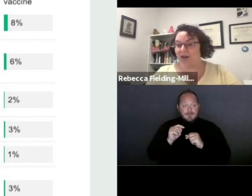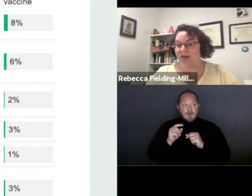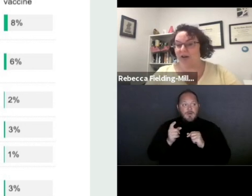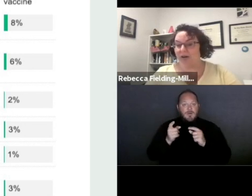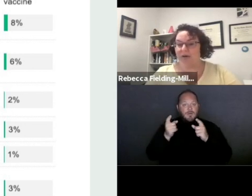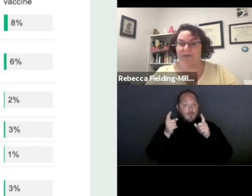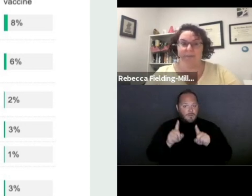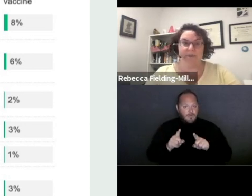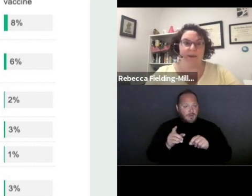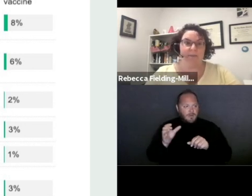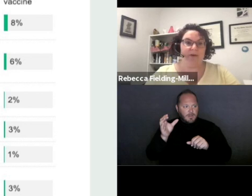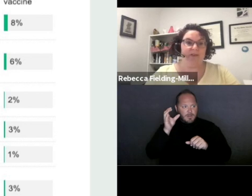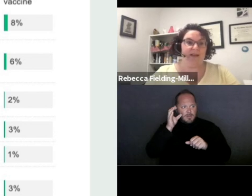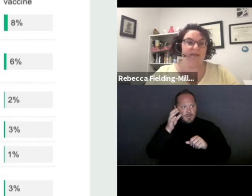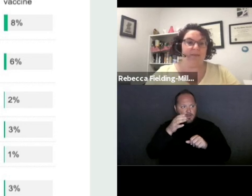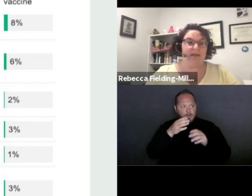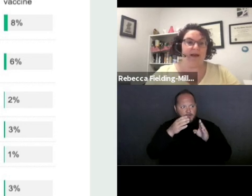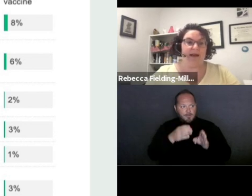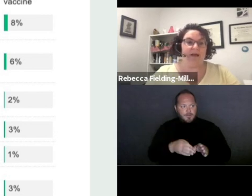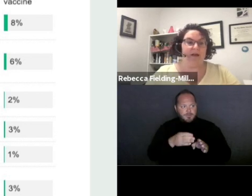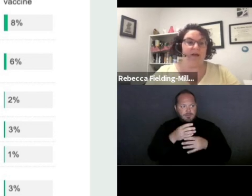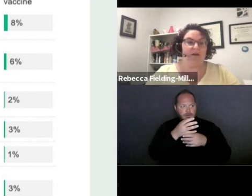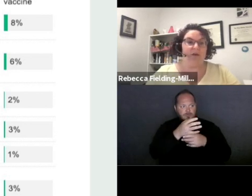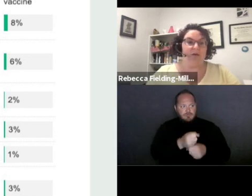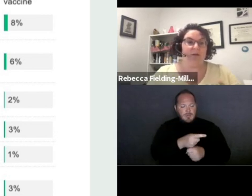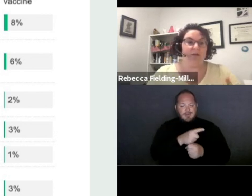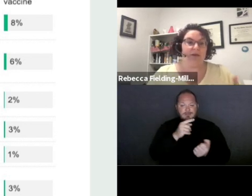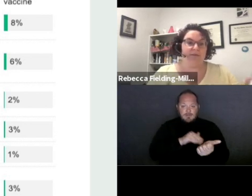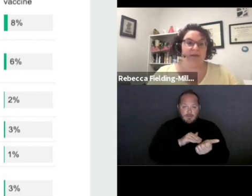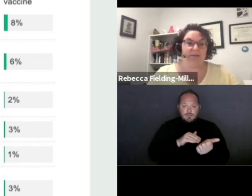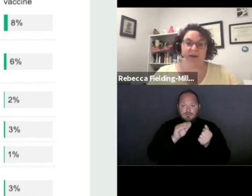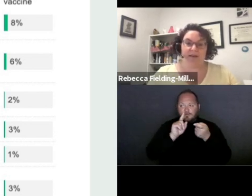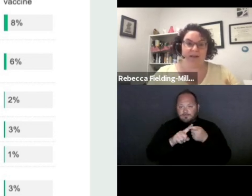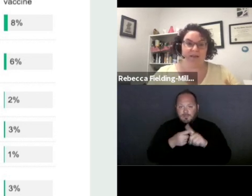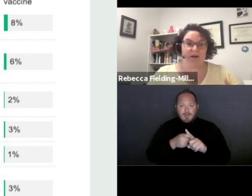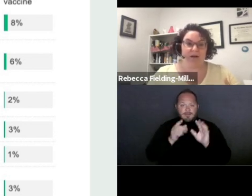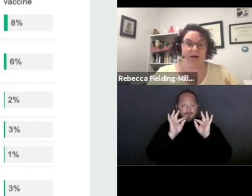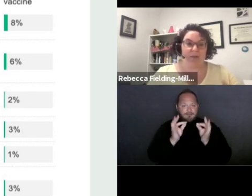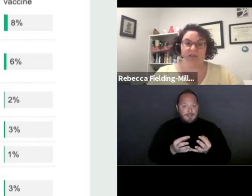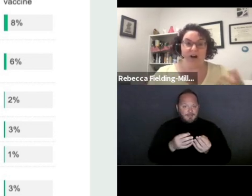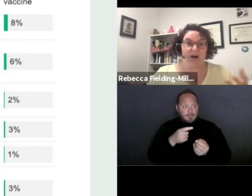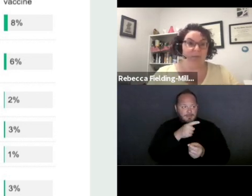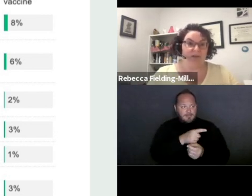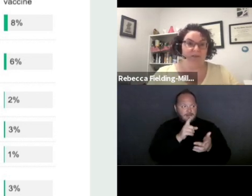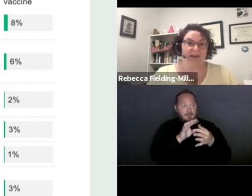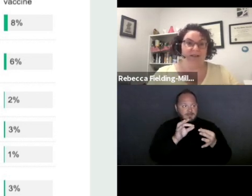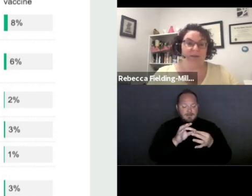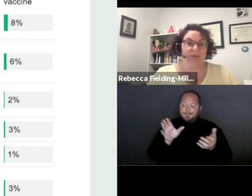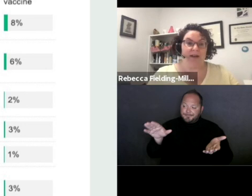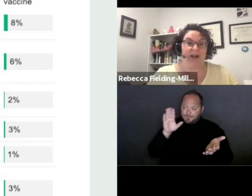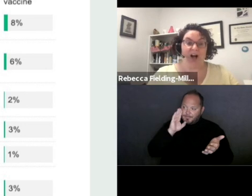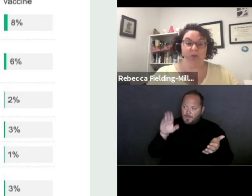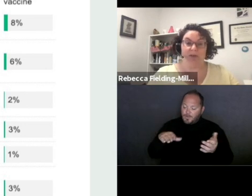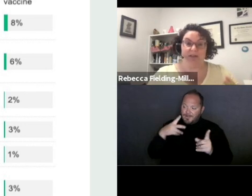a doctor or a family member say something like, well, the vaccines are almost 100% effective